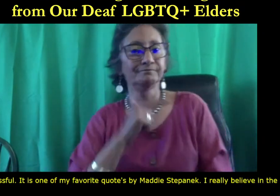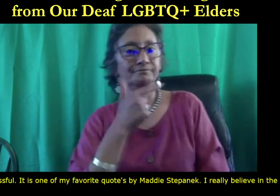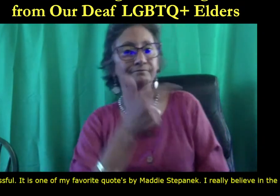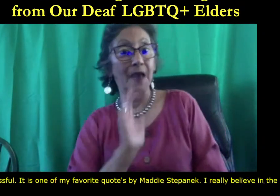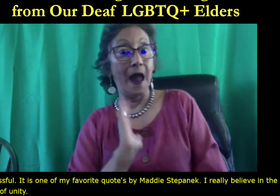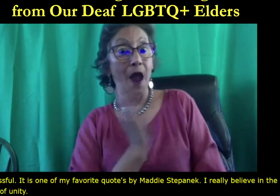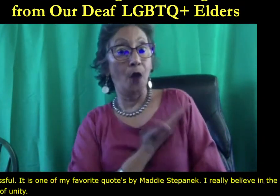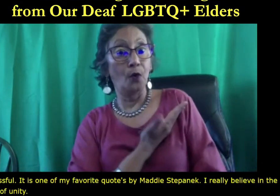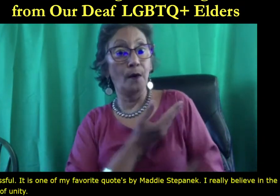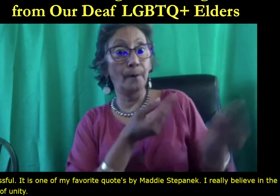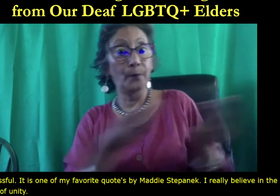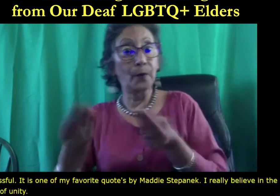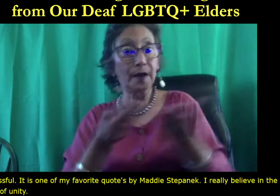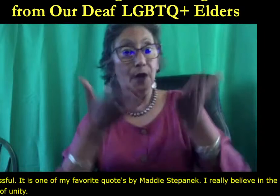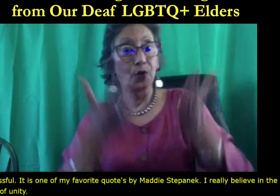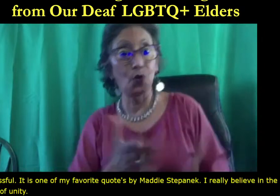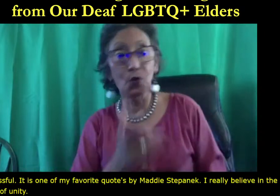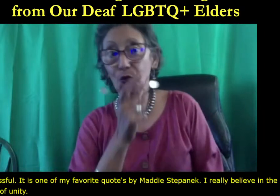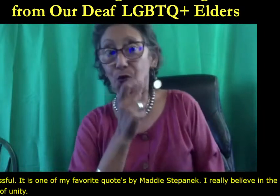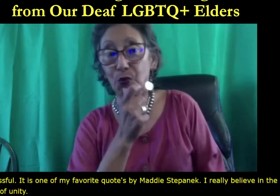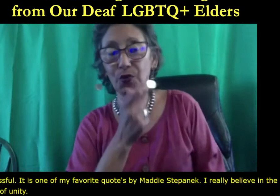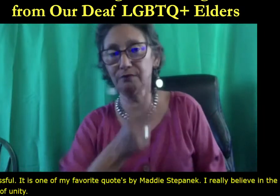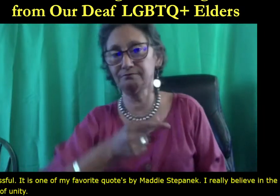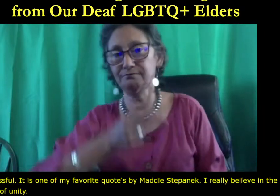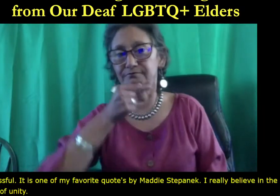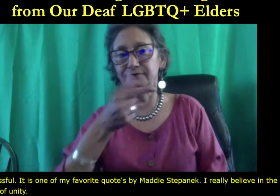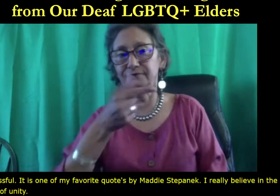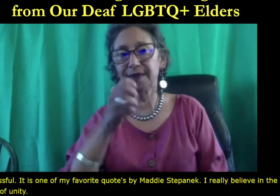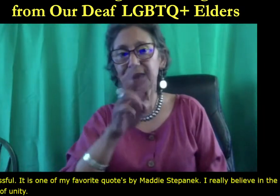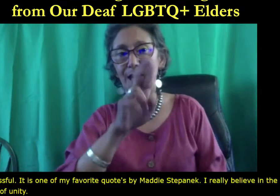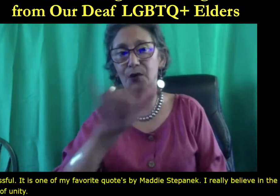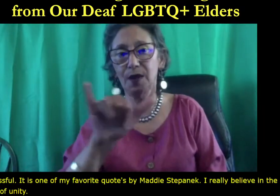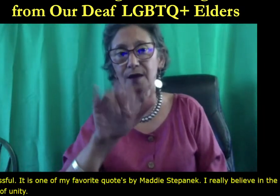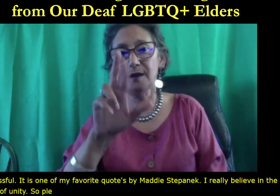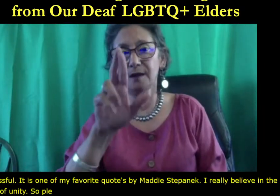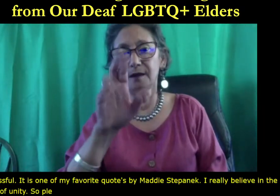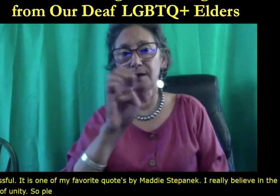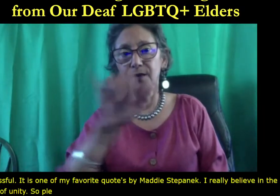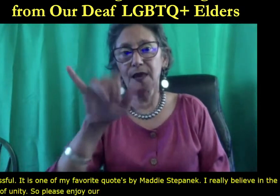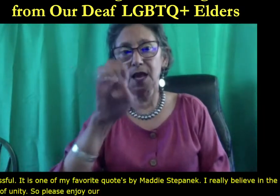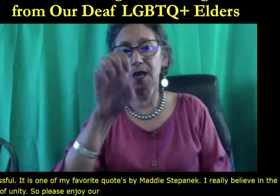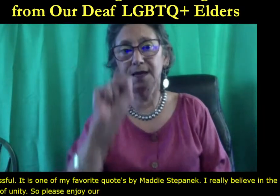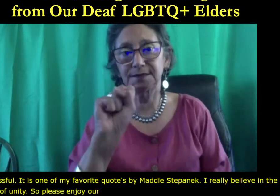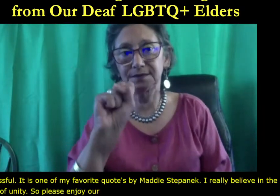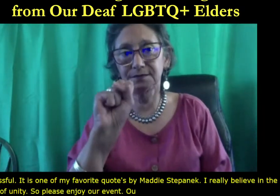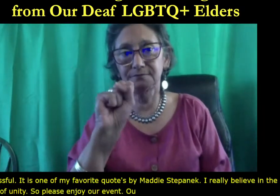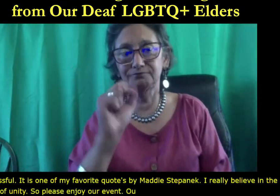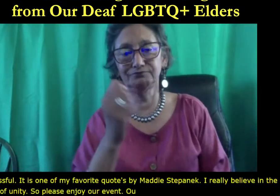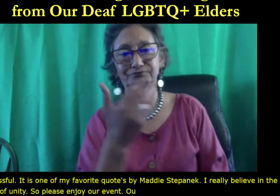so please enjoy our event our moderator is gary reyes